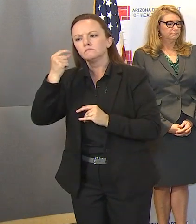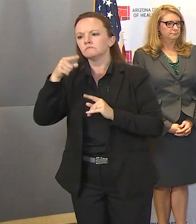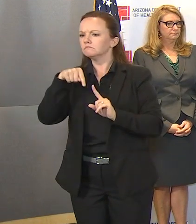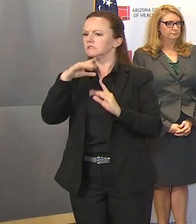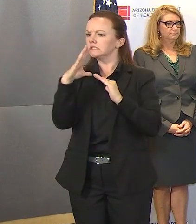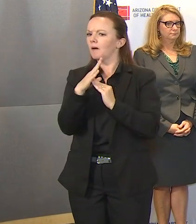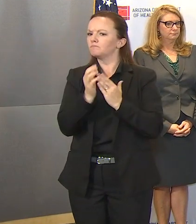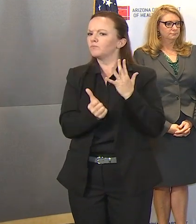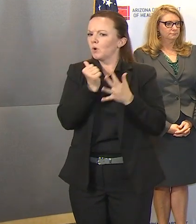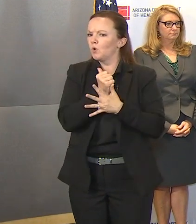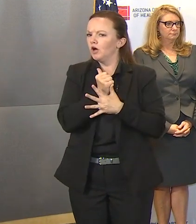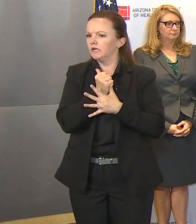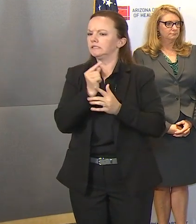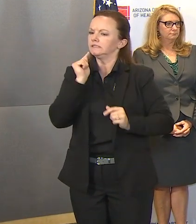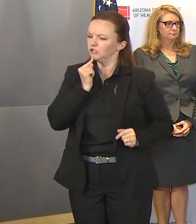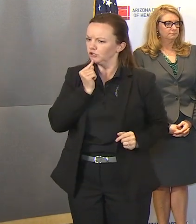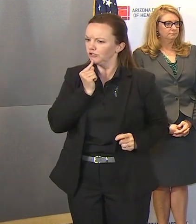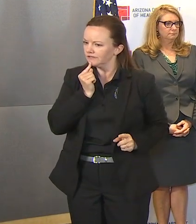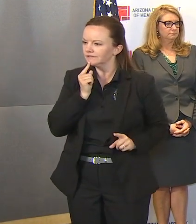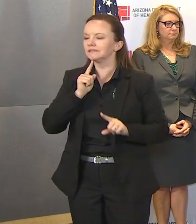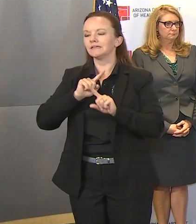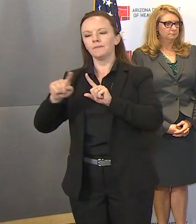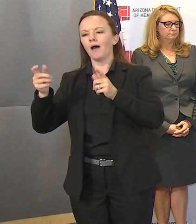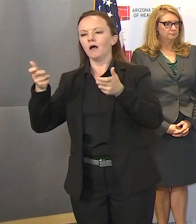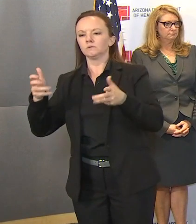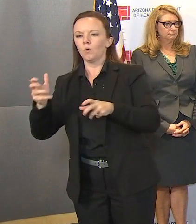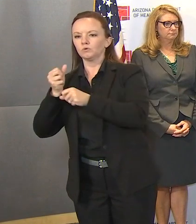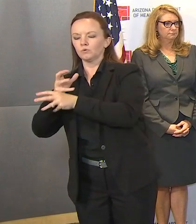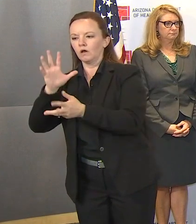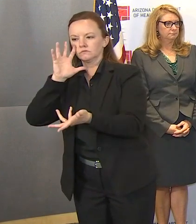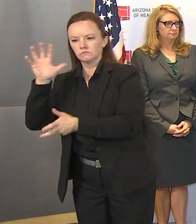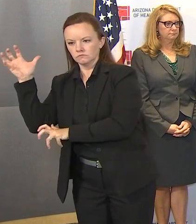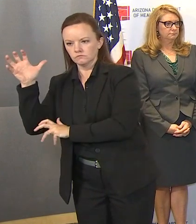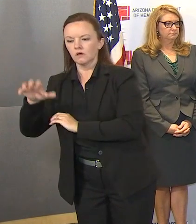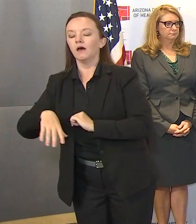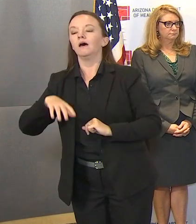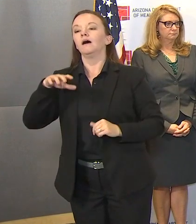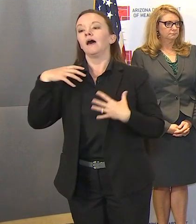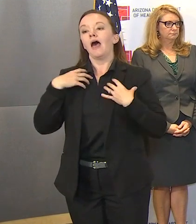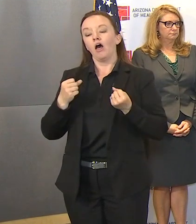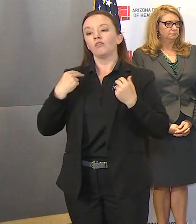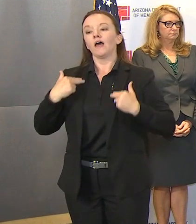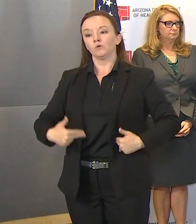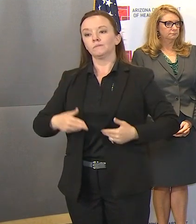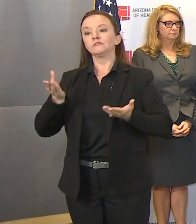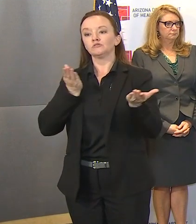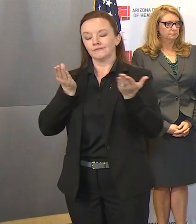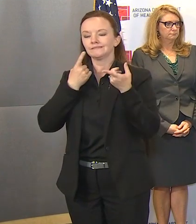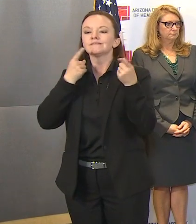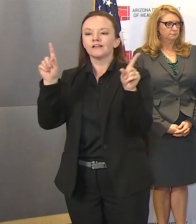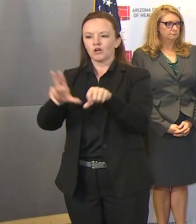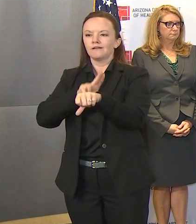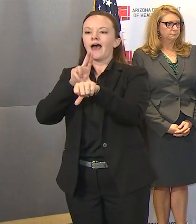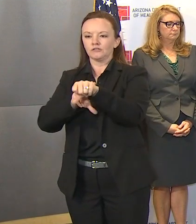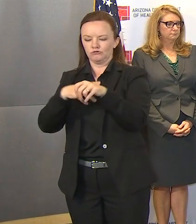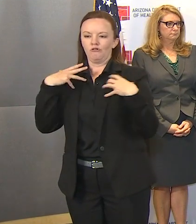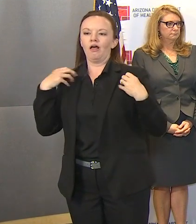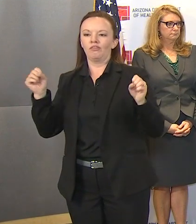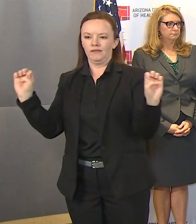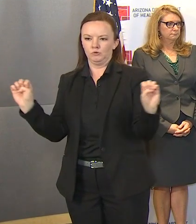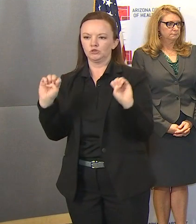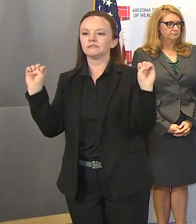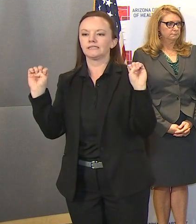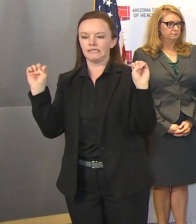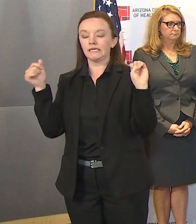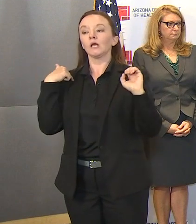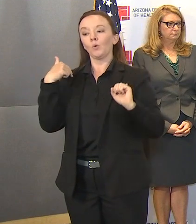priority. I mentioned that Health and Human Services did declare that national health emergency. There are different declarations